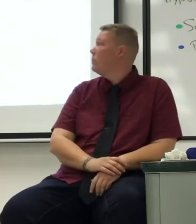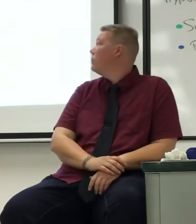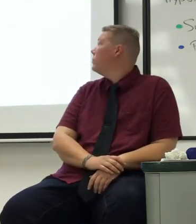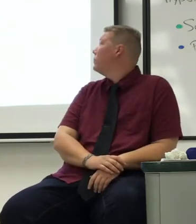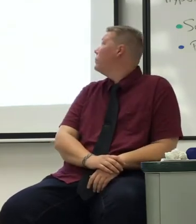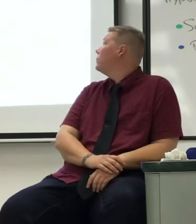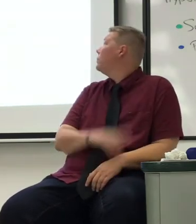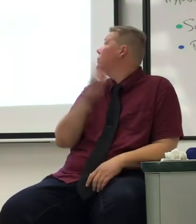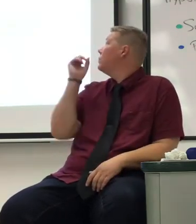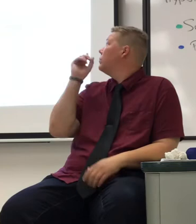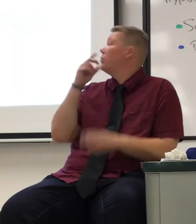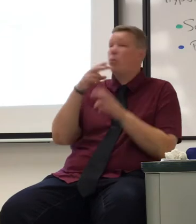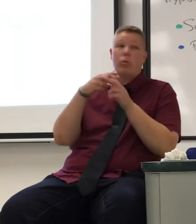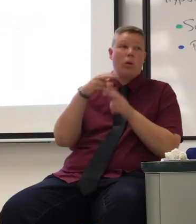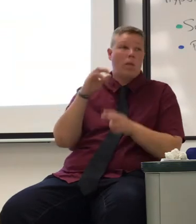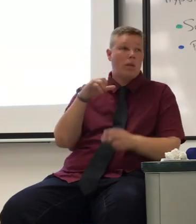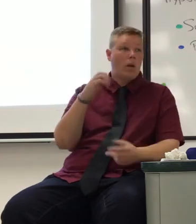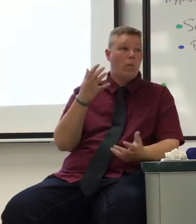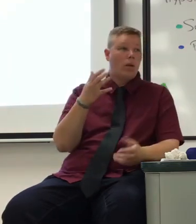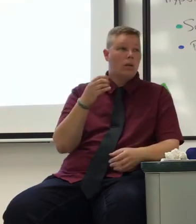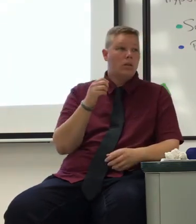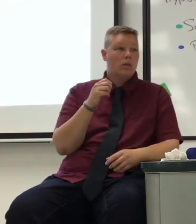What did I call that?